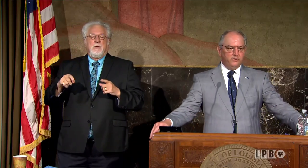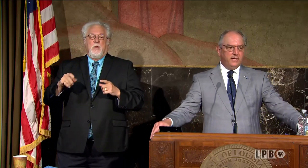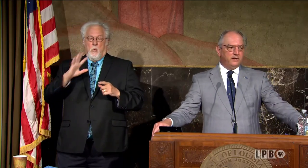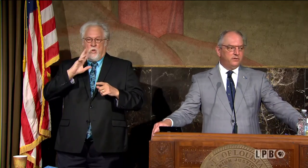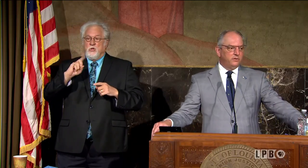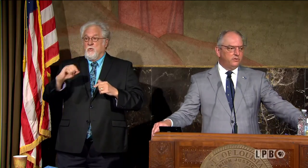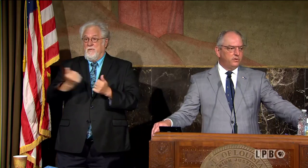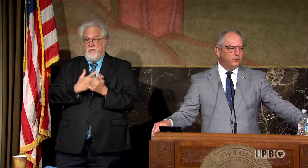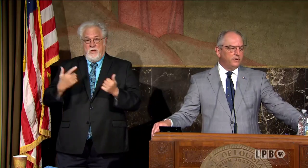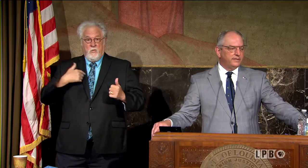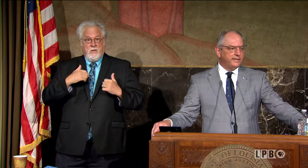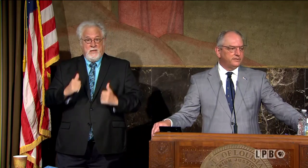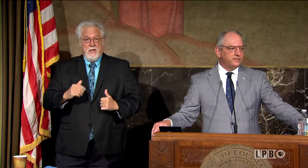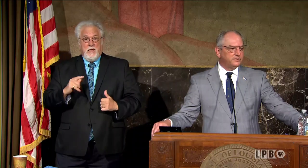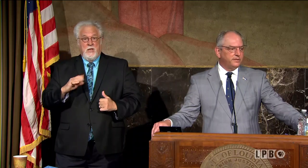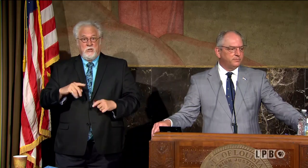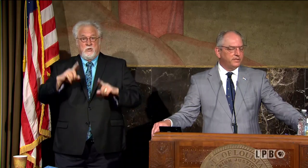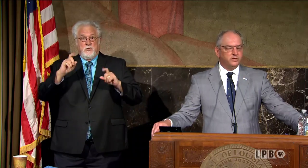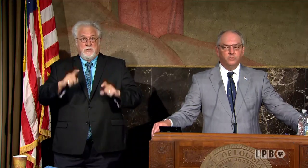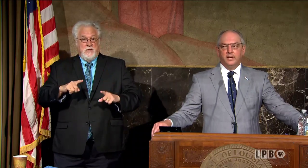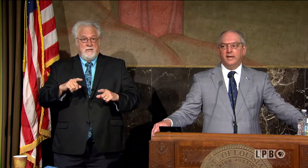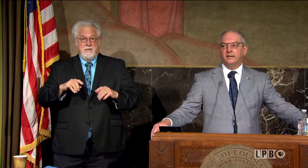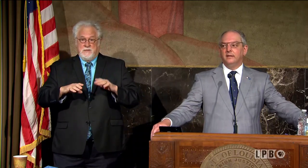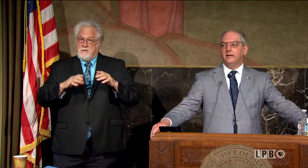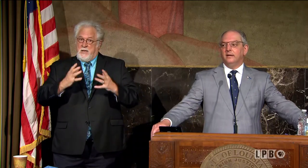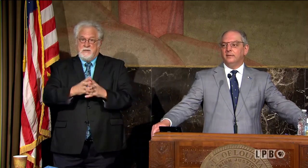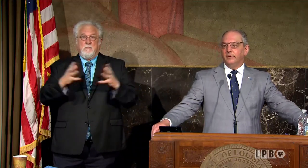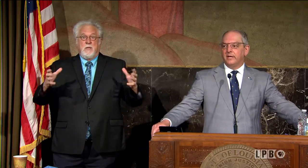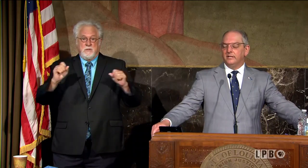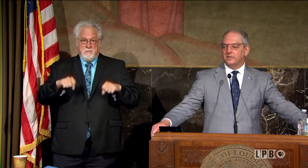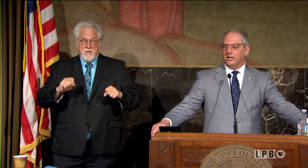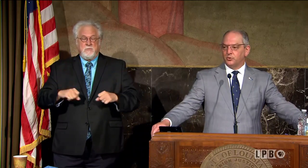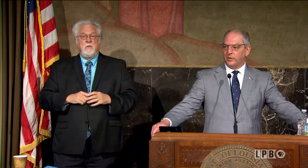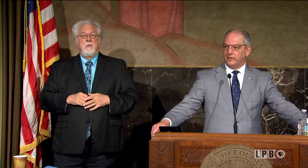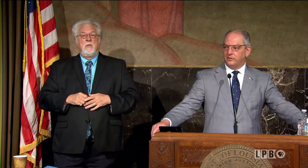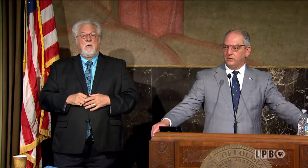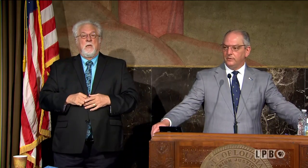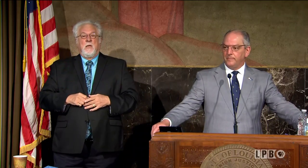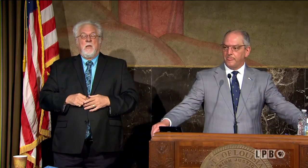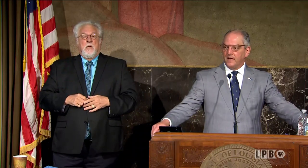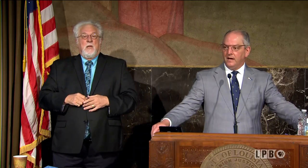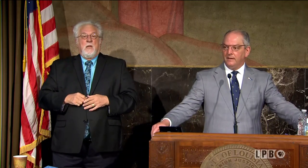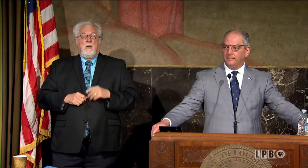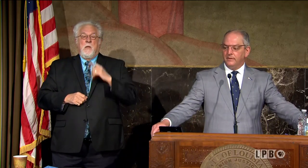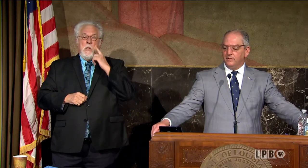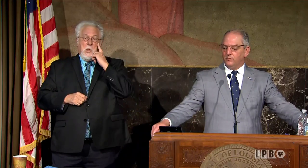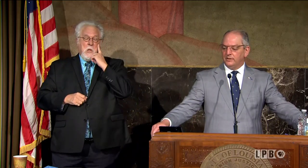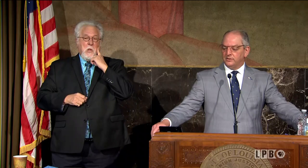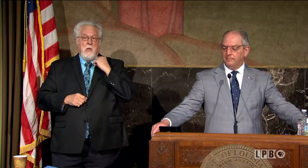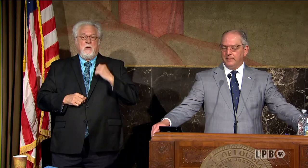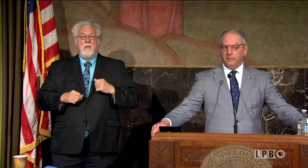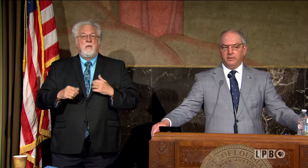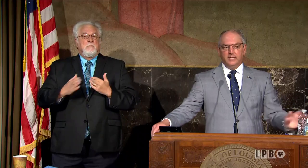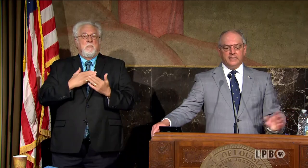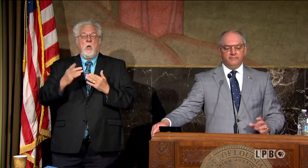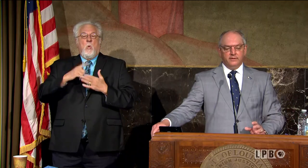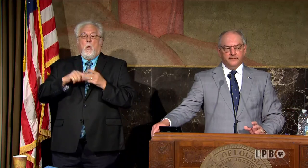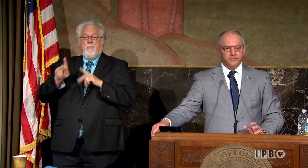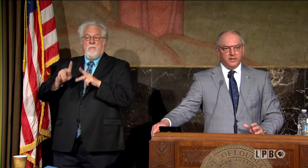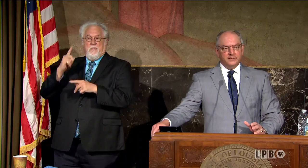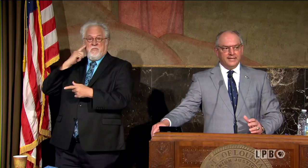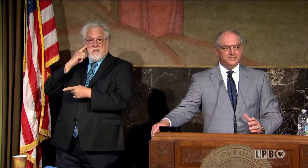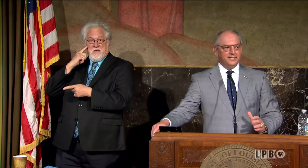in Louisiana to test as much as we can. Because contrary to what some people